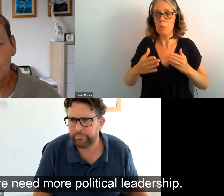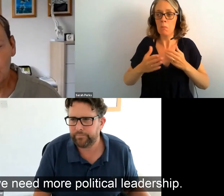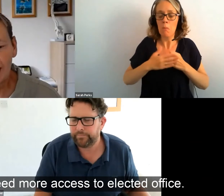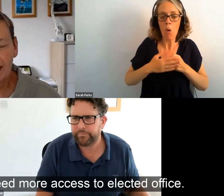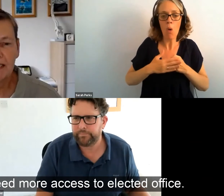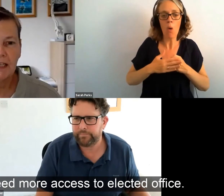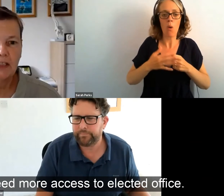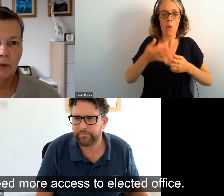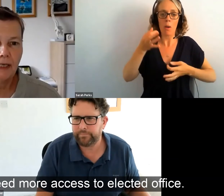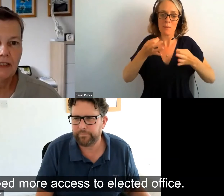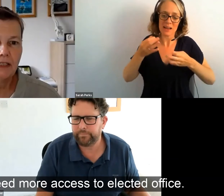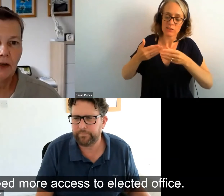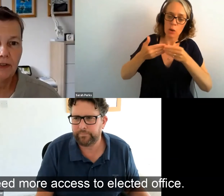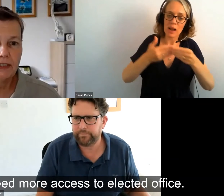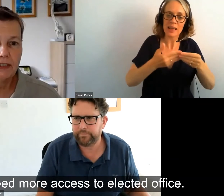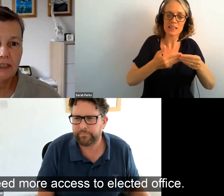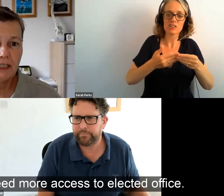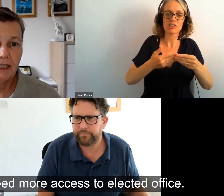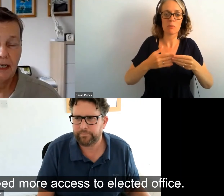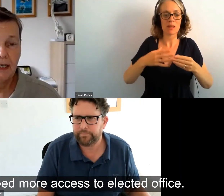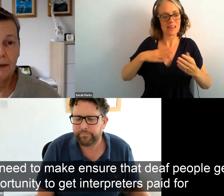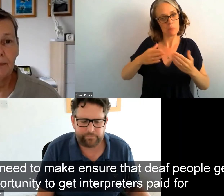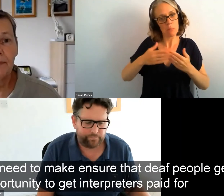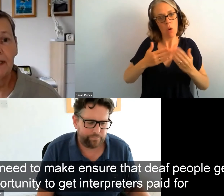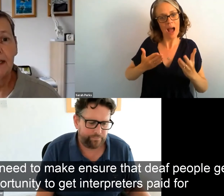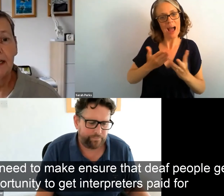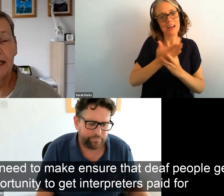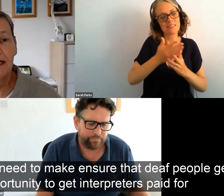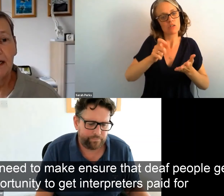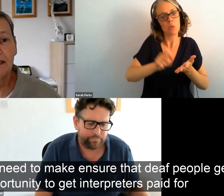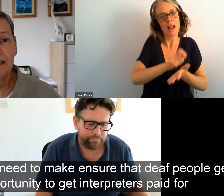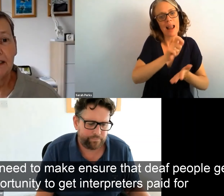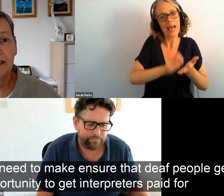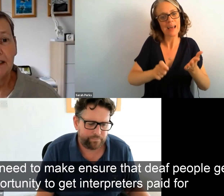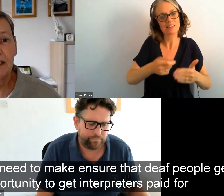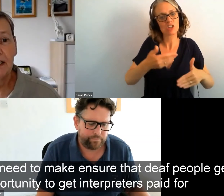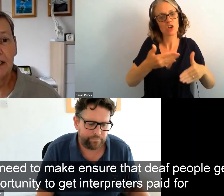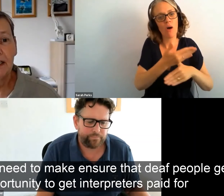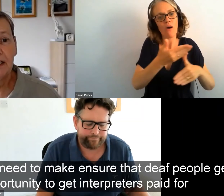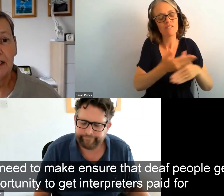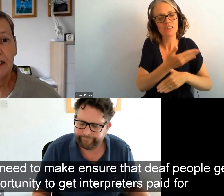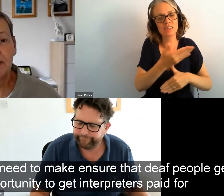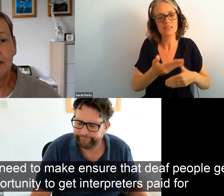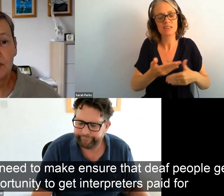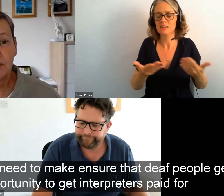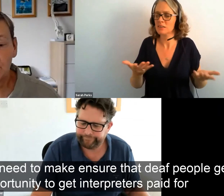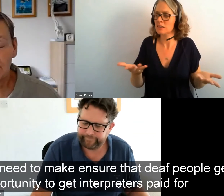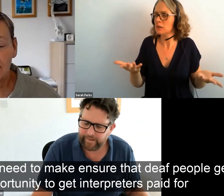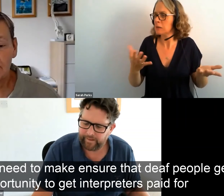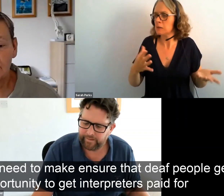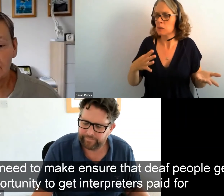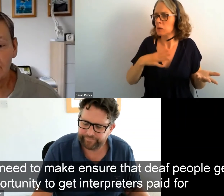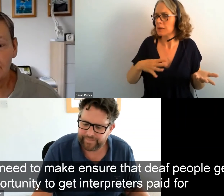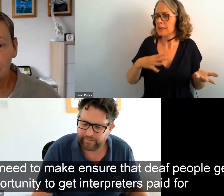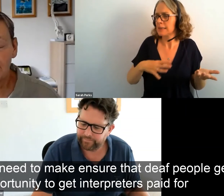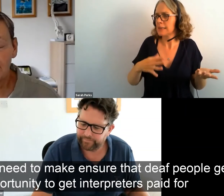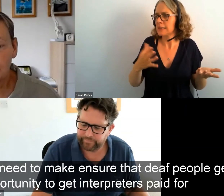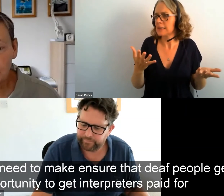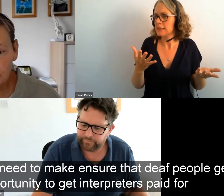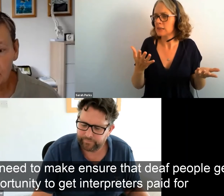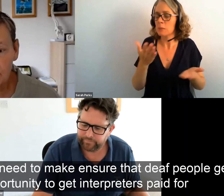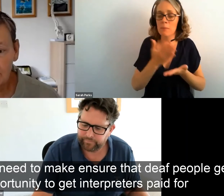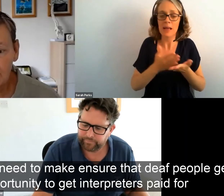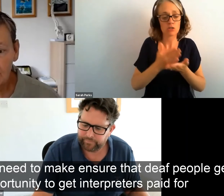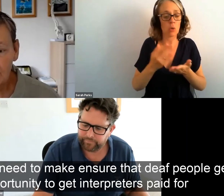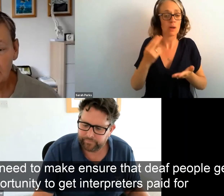We need more access to elected office. You know, we need to ensure that deaf people get